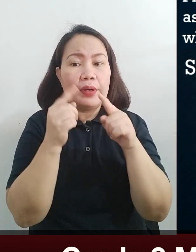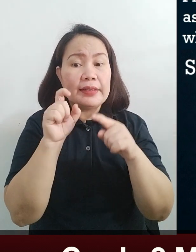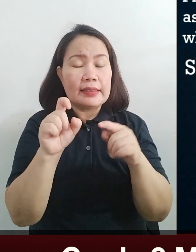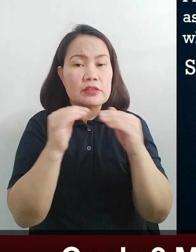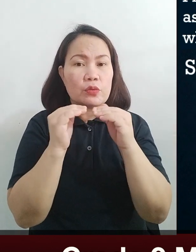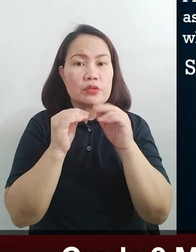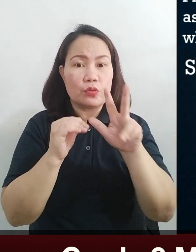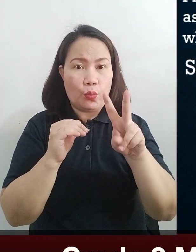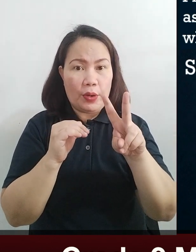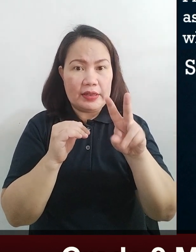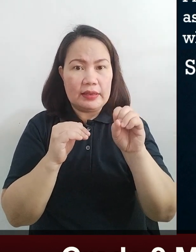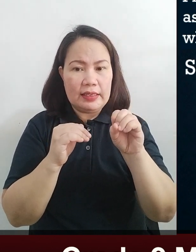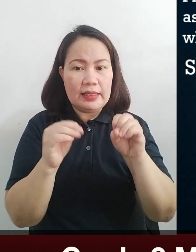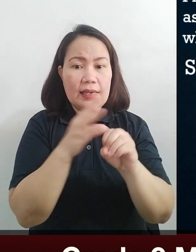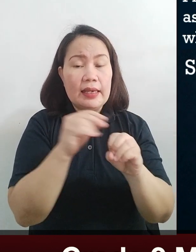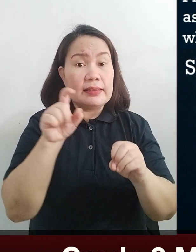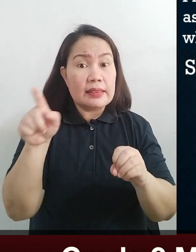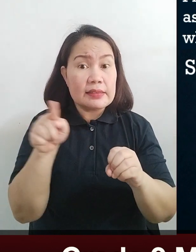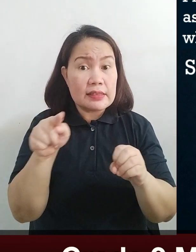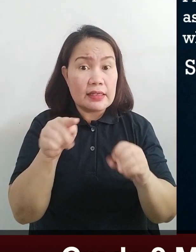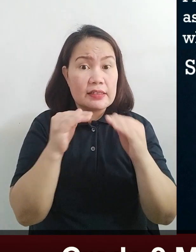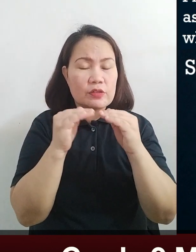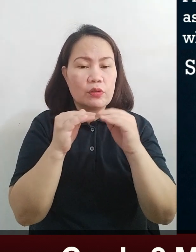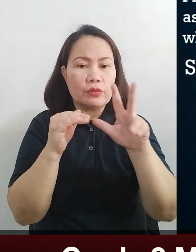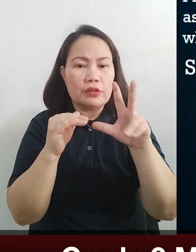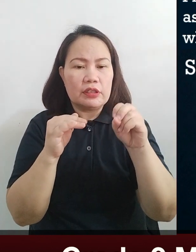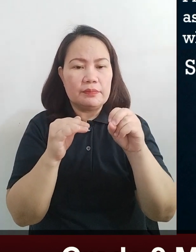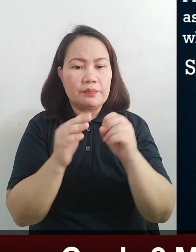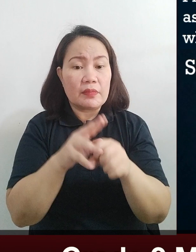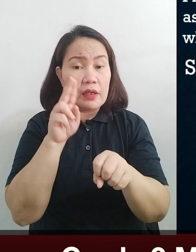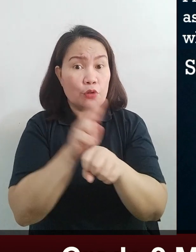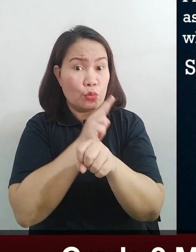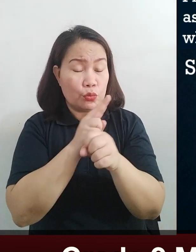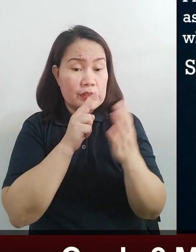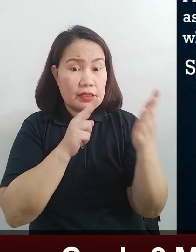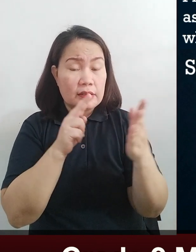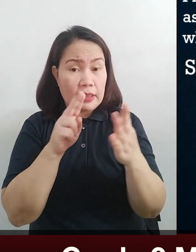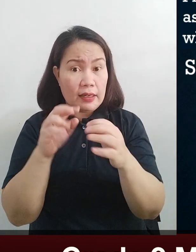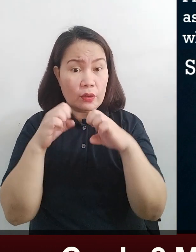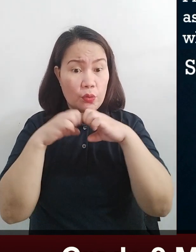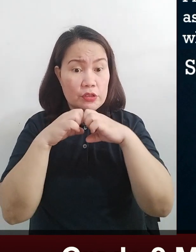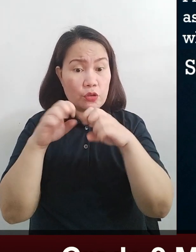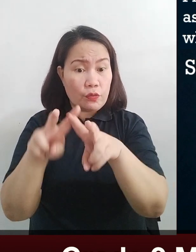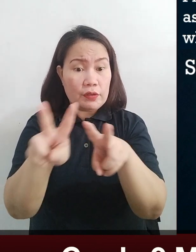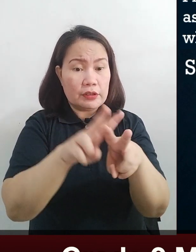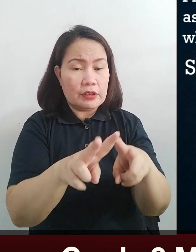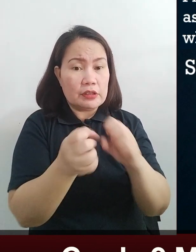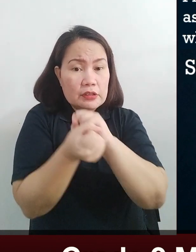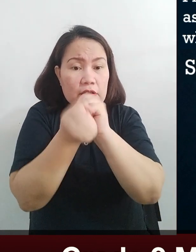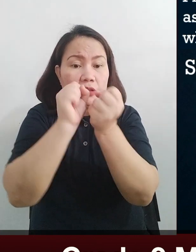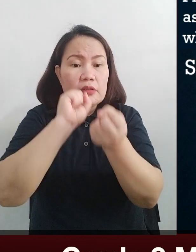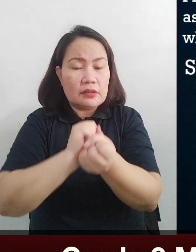to 20 and Z is equal to 30. So, gamit yung equation of variation